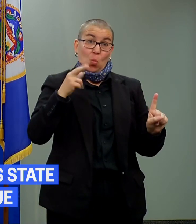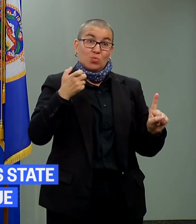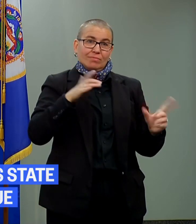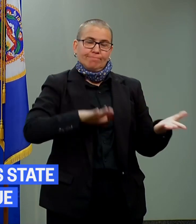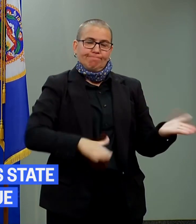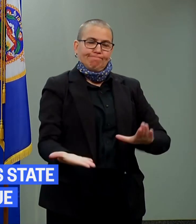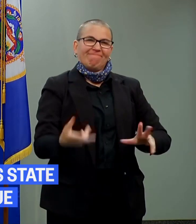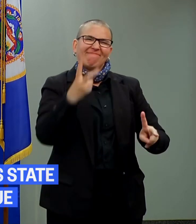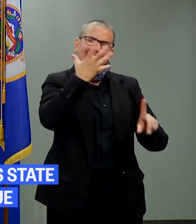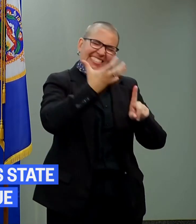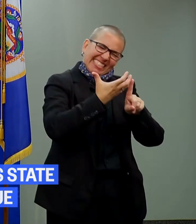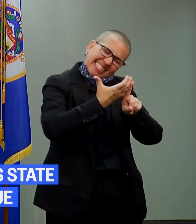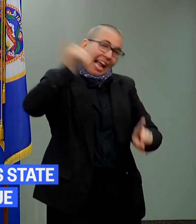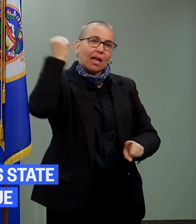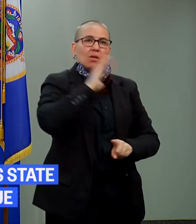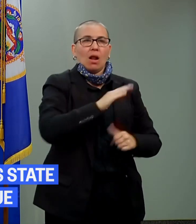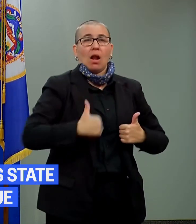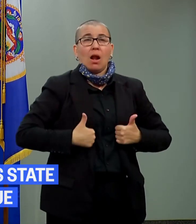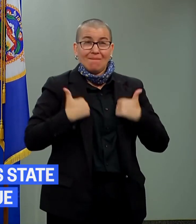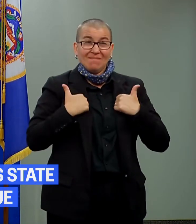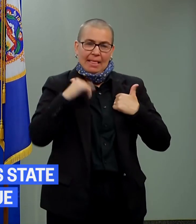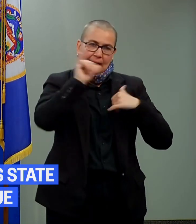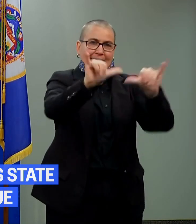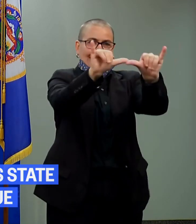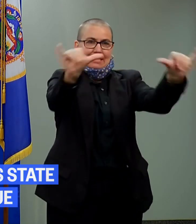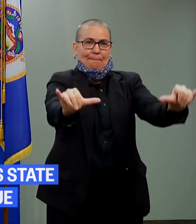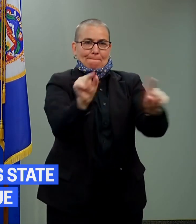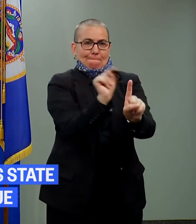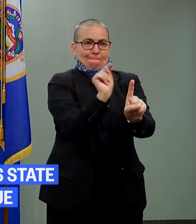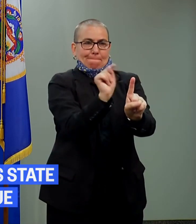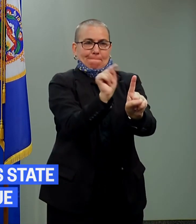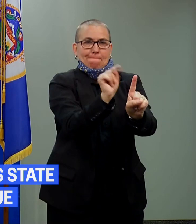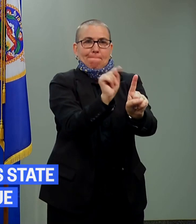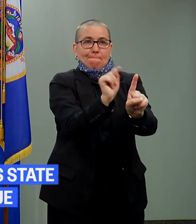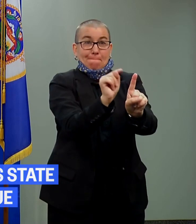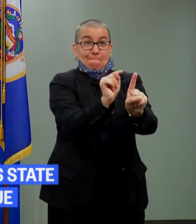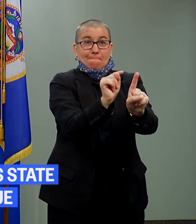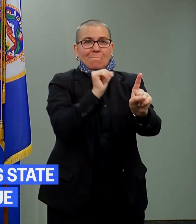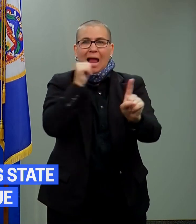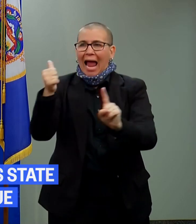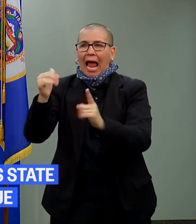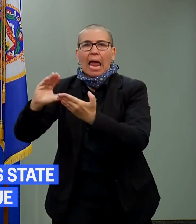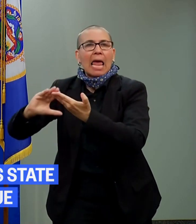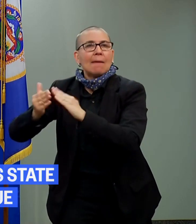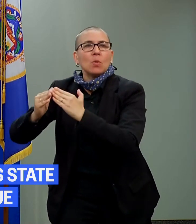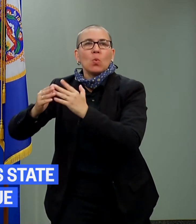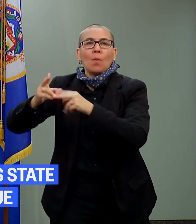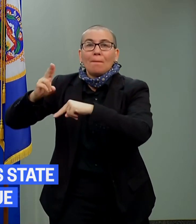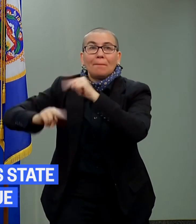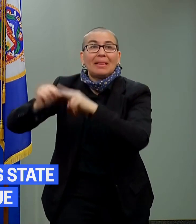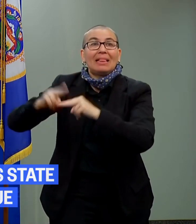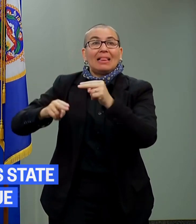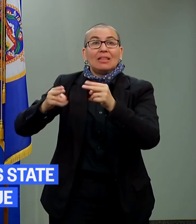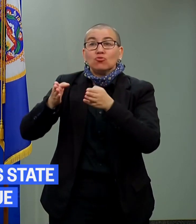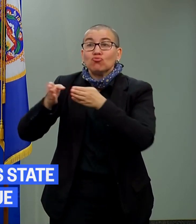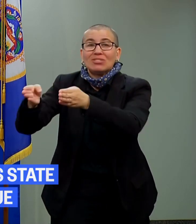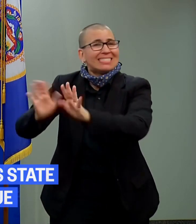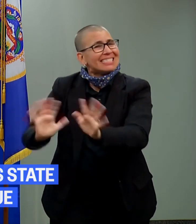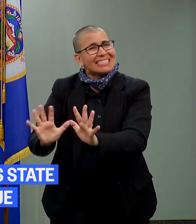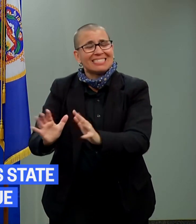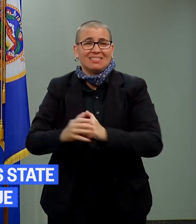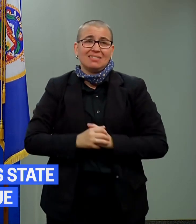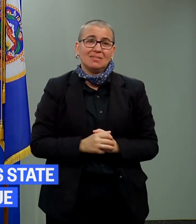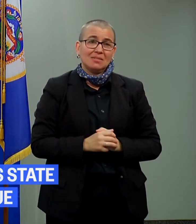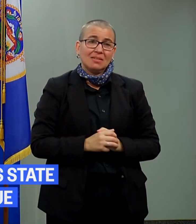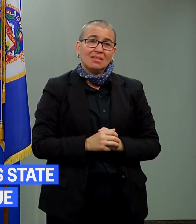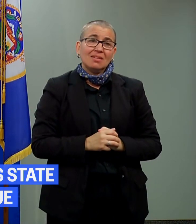If I had one thing, Governor, that could stop all of this, that could help ease all of